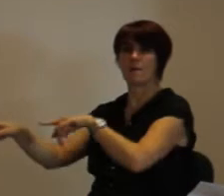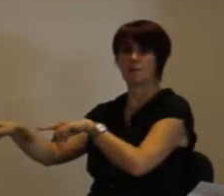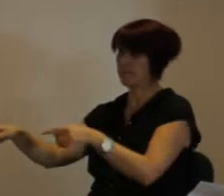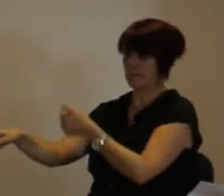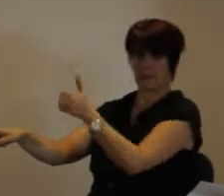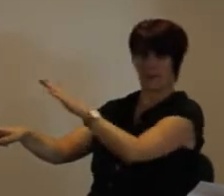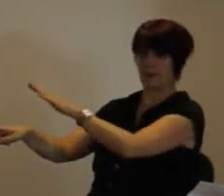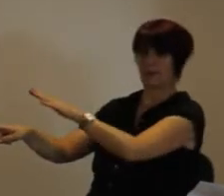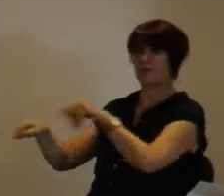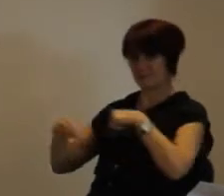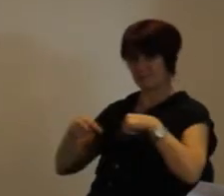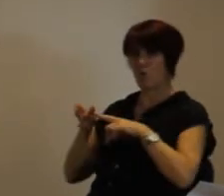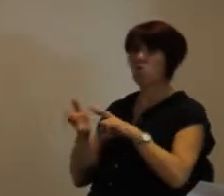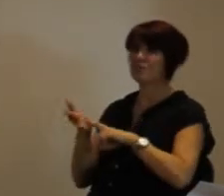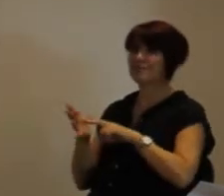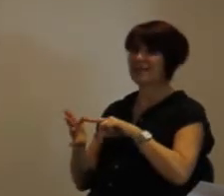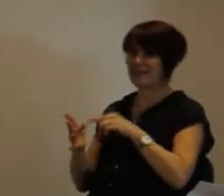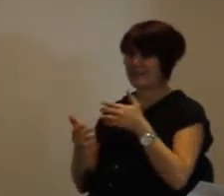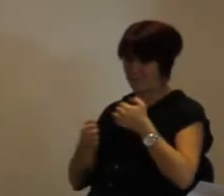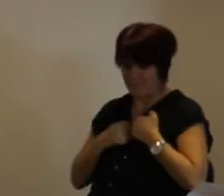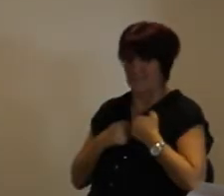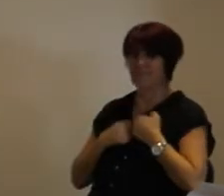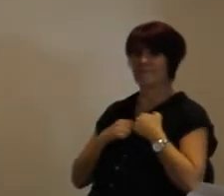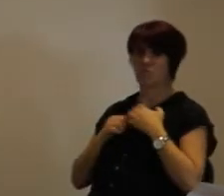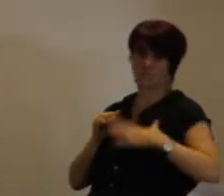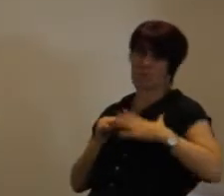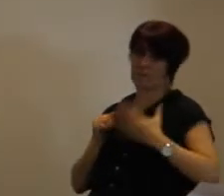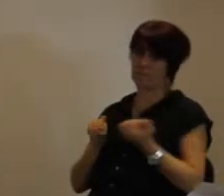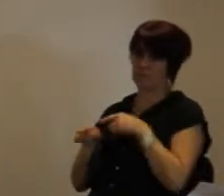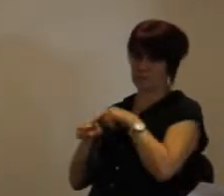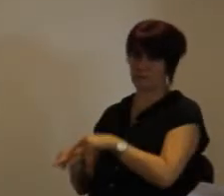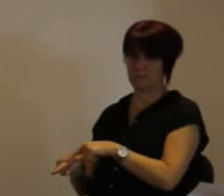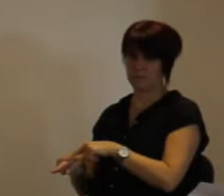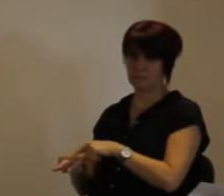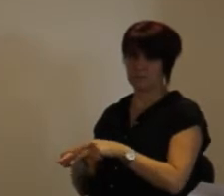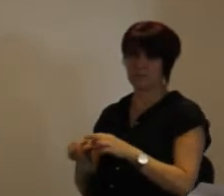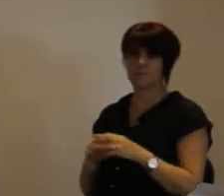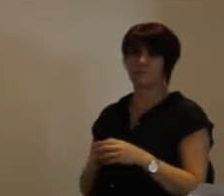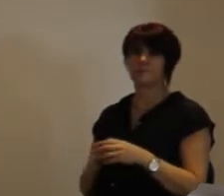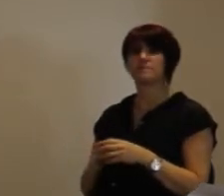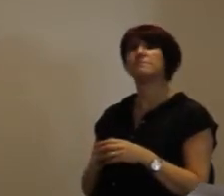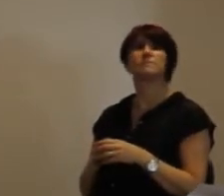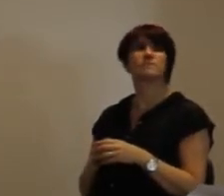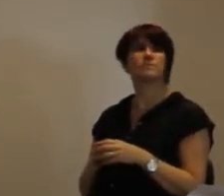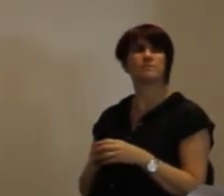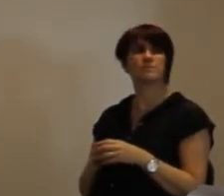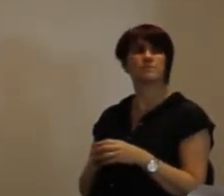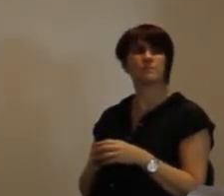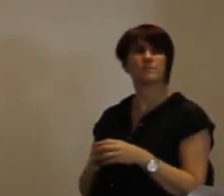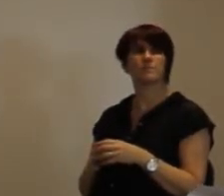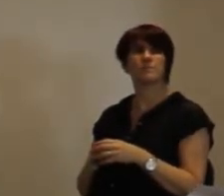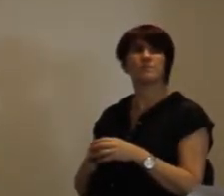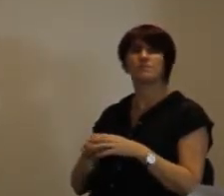may be the case, but OCNI have particular requirements we need you to adhere to. So that's what if you hear I'm